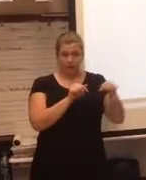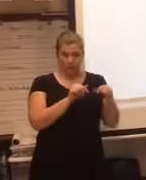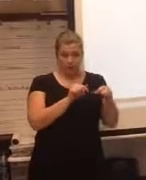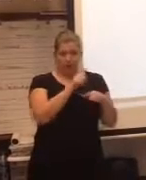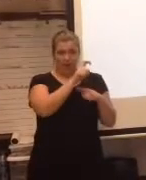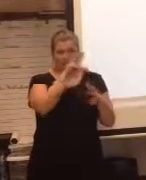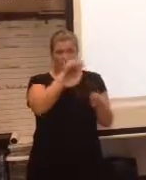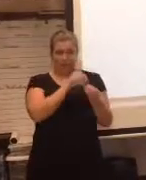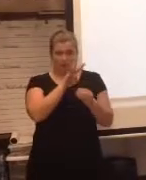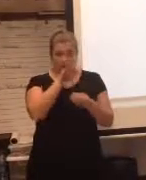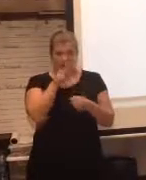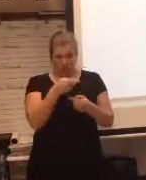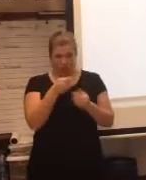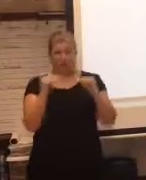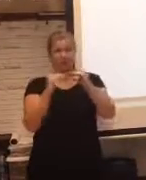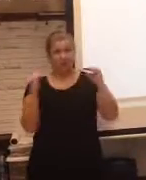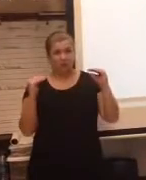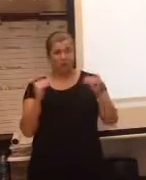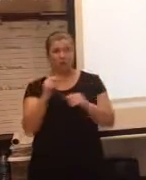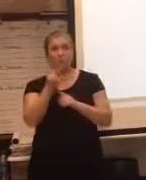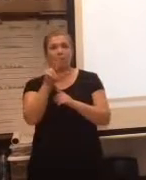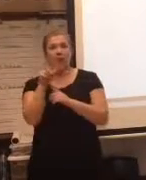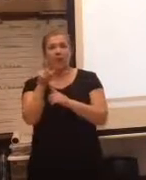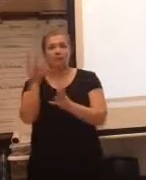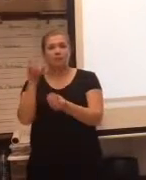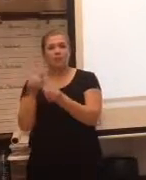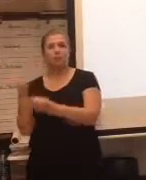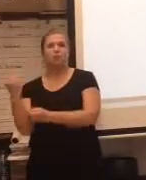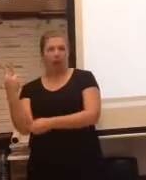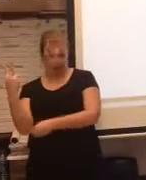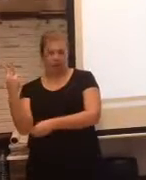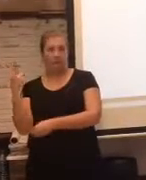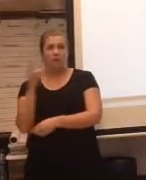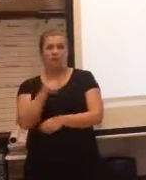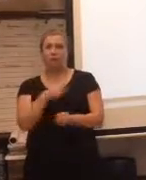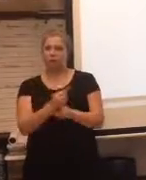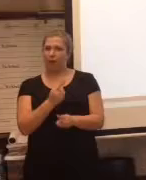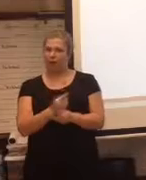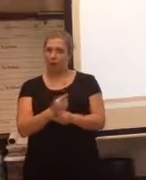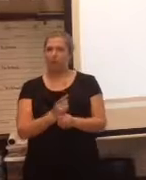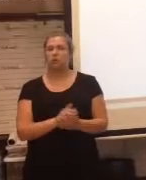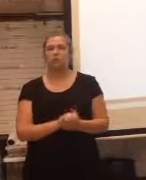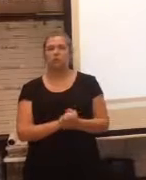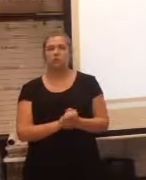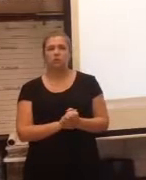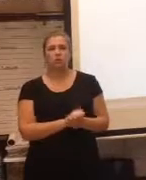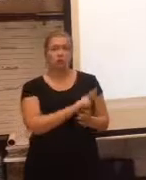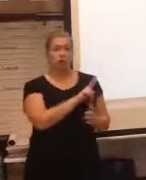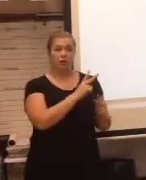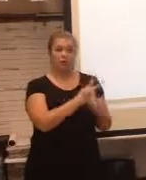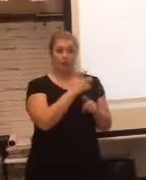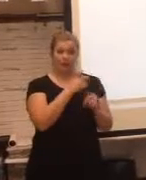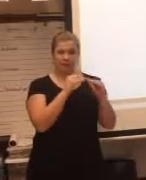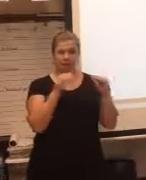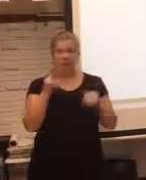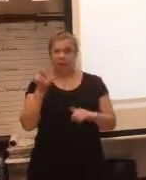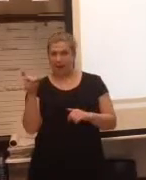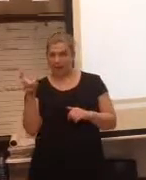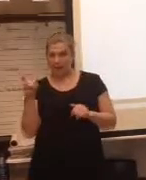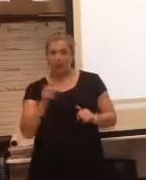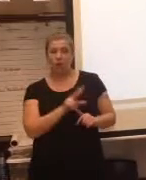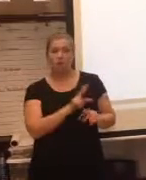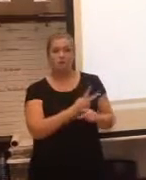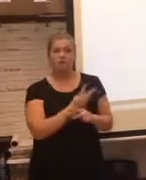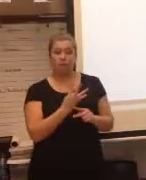x plus 4 is equal to 3x plus 12 because 3 times x is 3x and 3